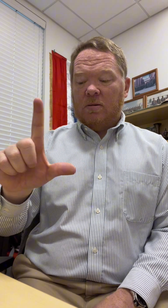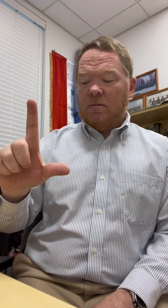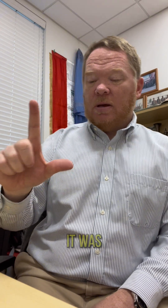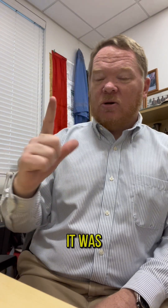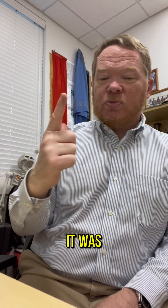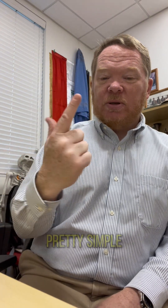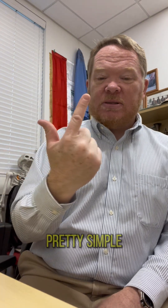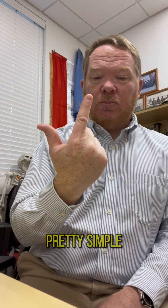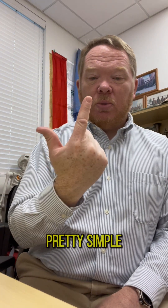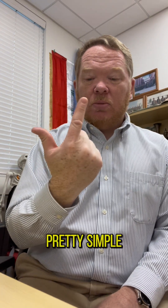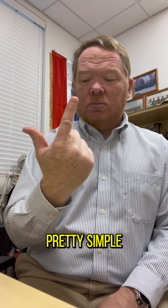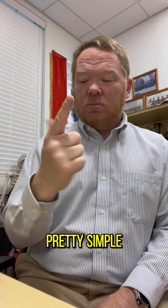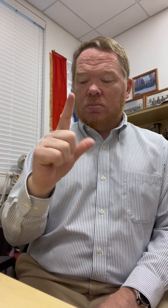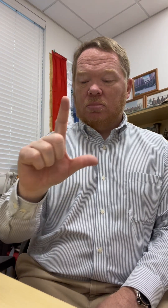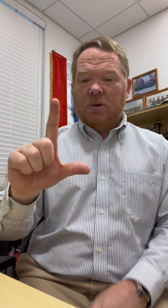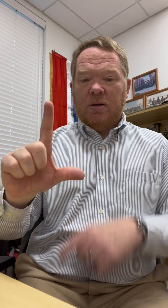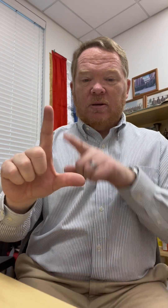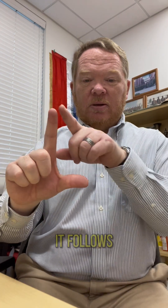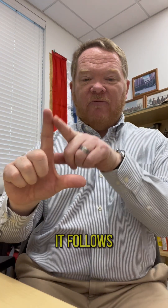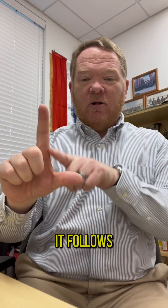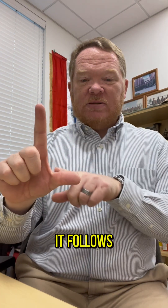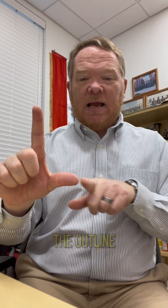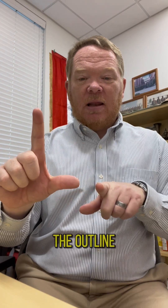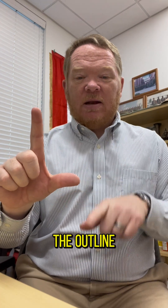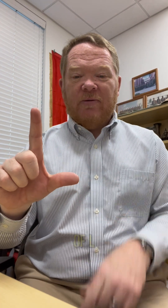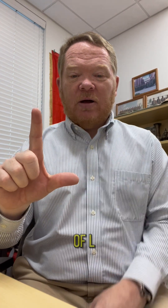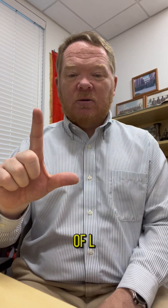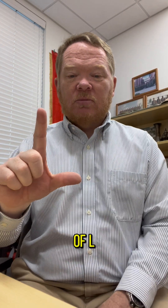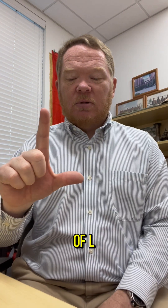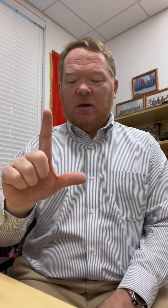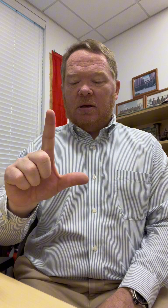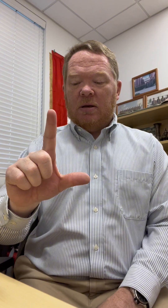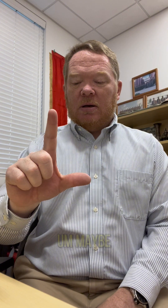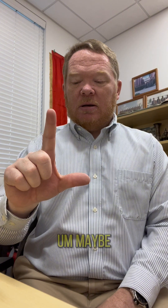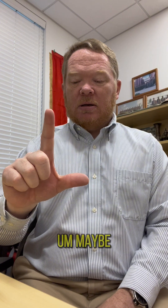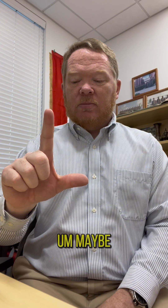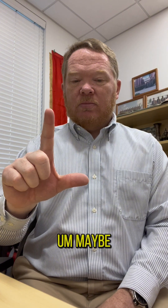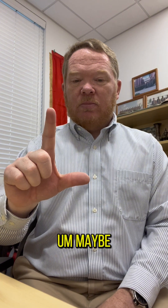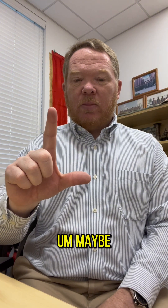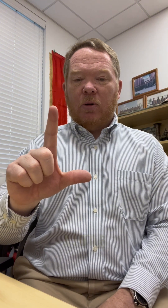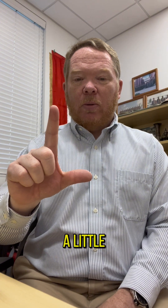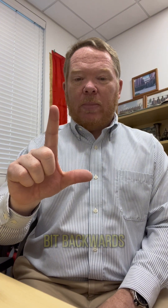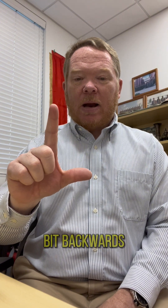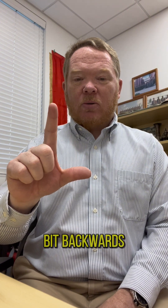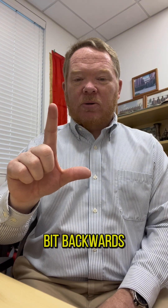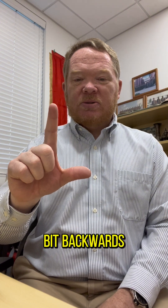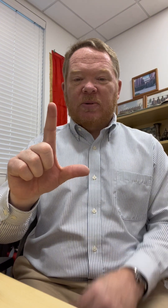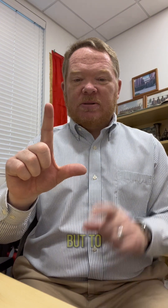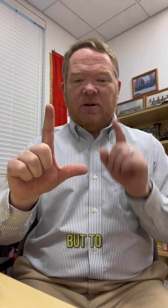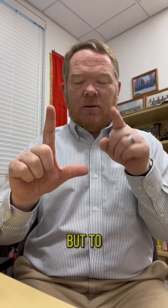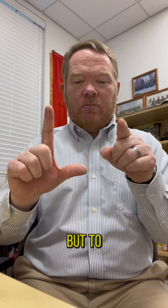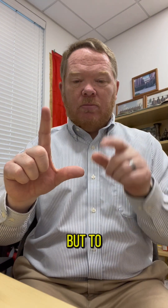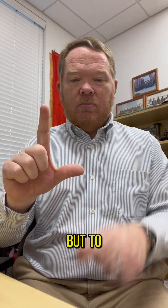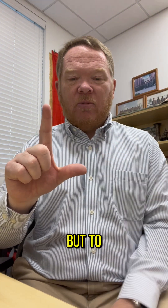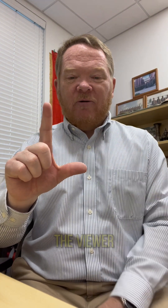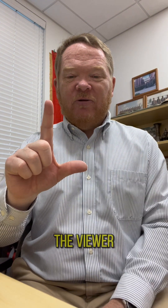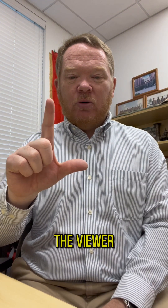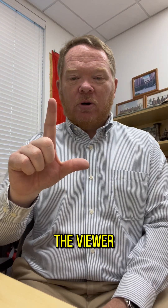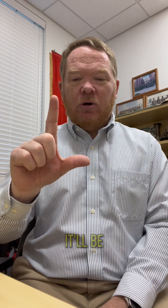L is pretty simple. It follows the outline of L. Maybe a little bit backwards, but to a viewer, it'll